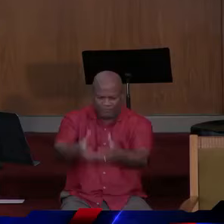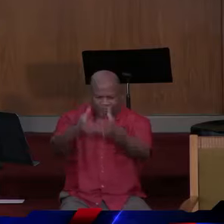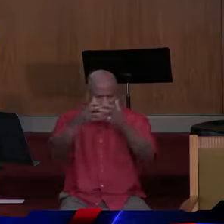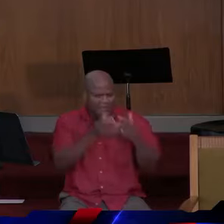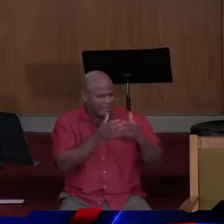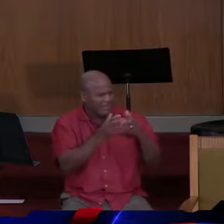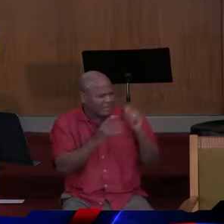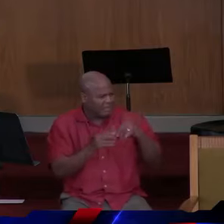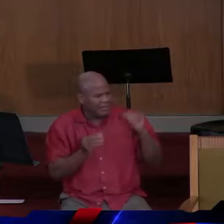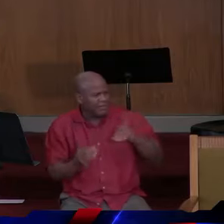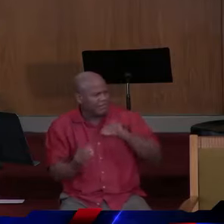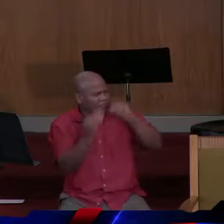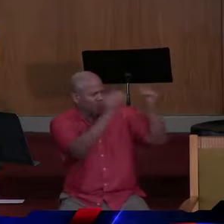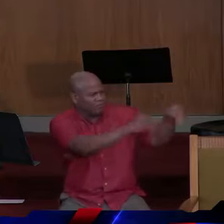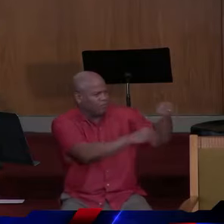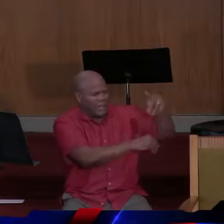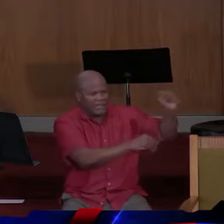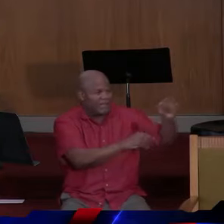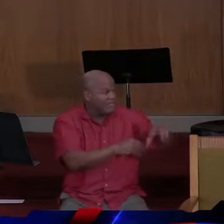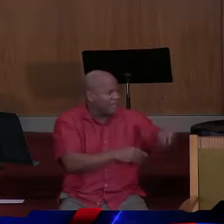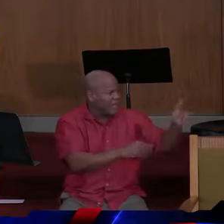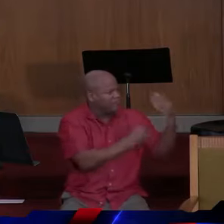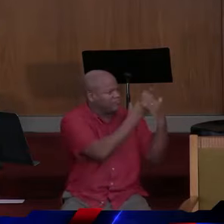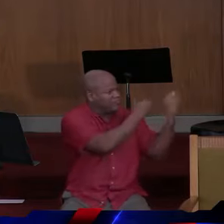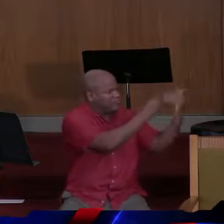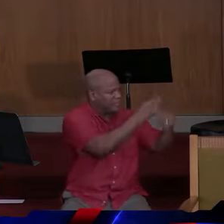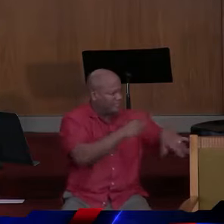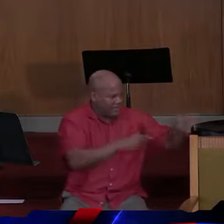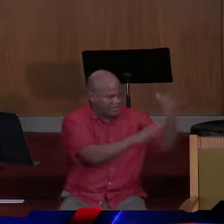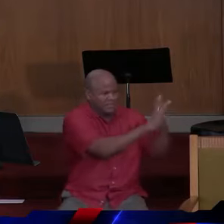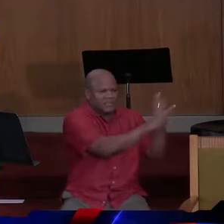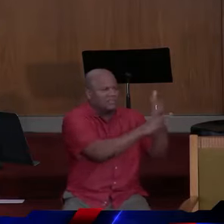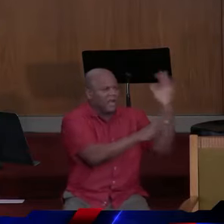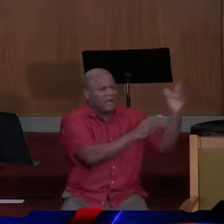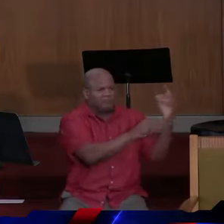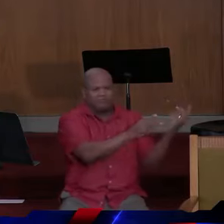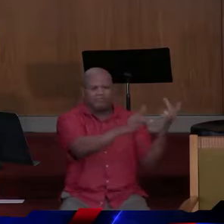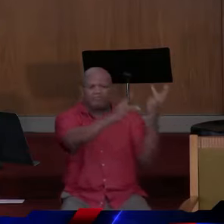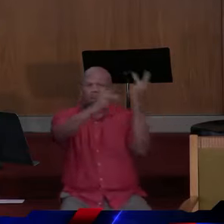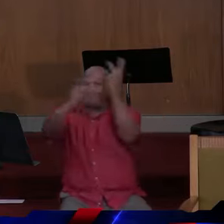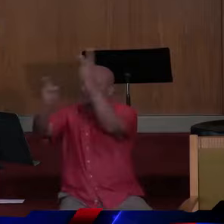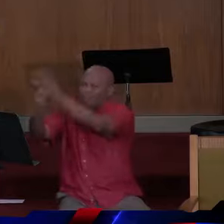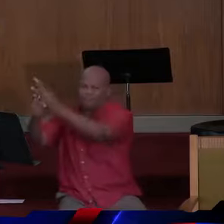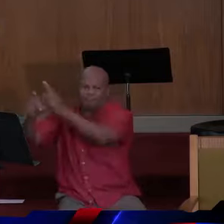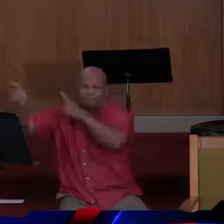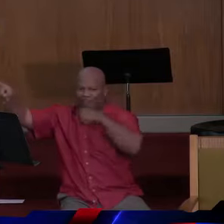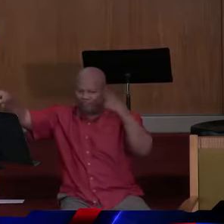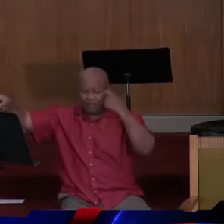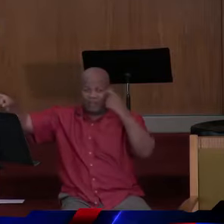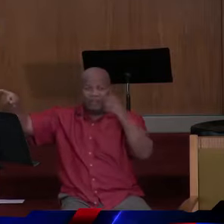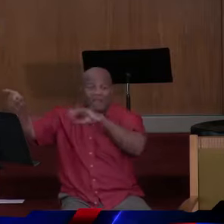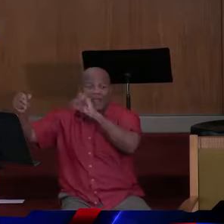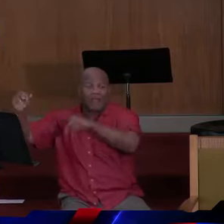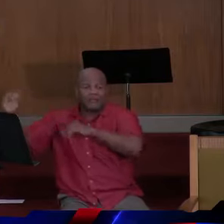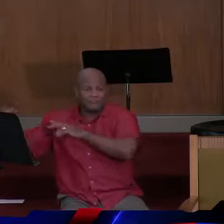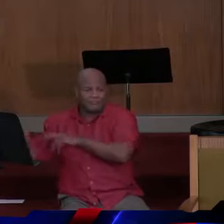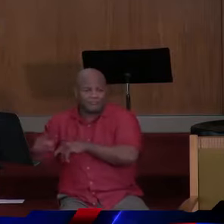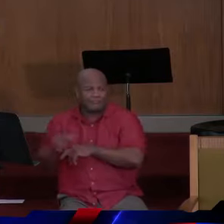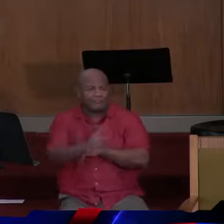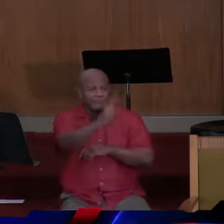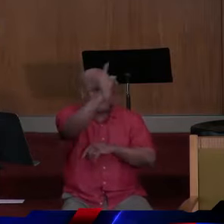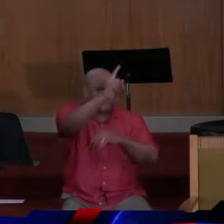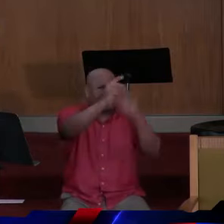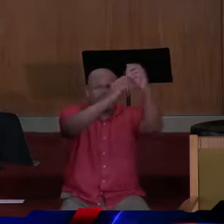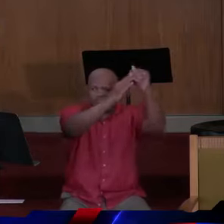he found out who he was and what he was called to, God kept him in a desert place. And when he led God's people between a rock